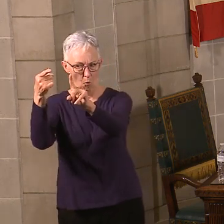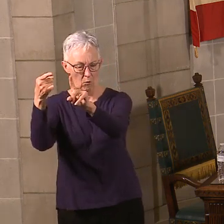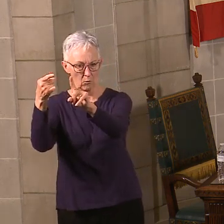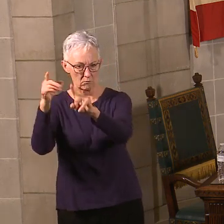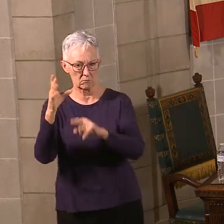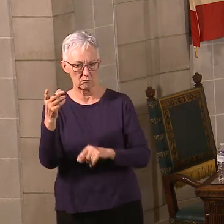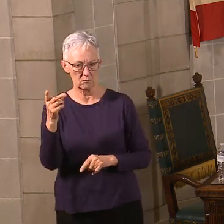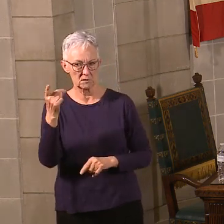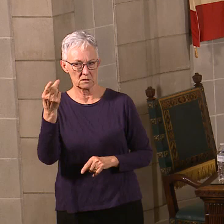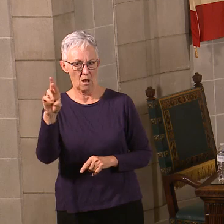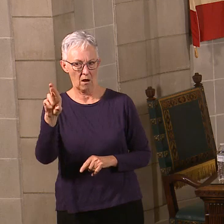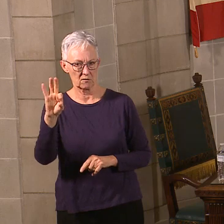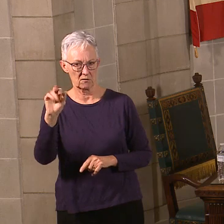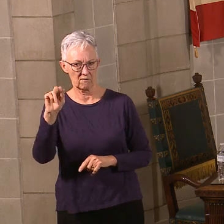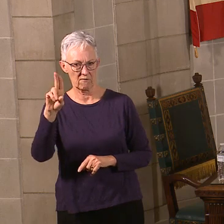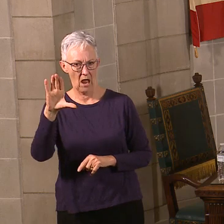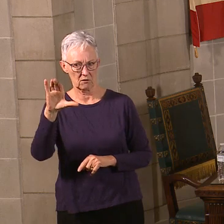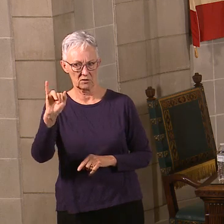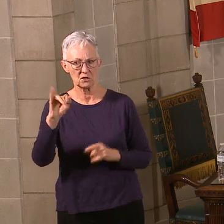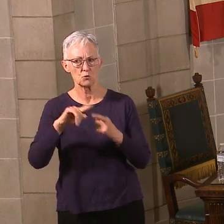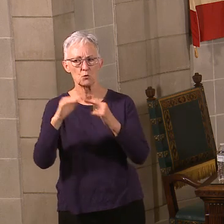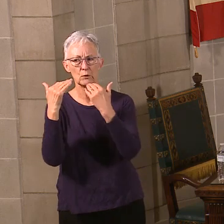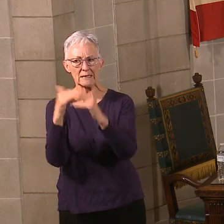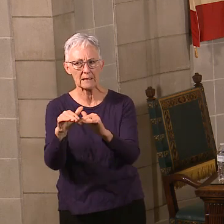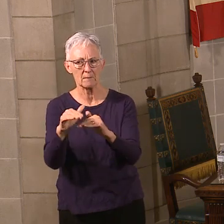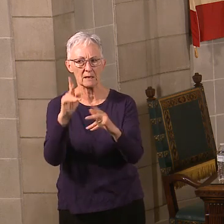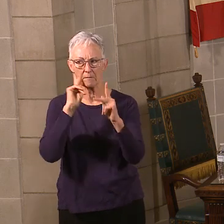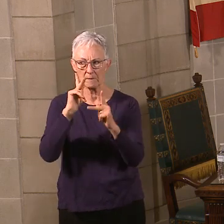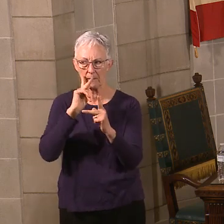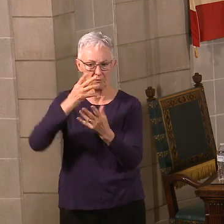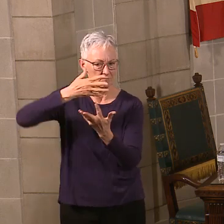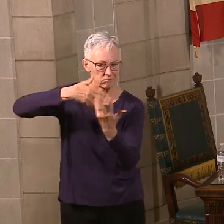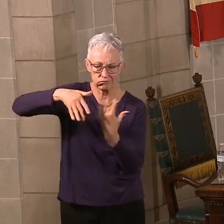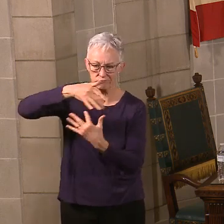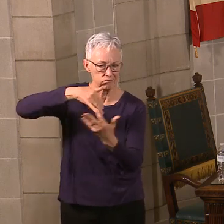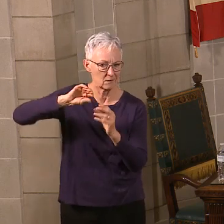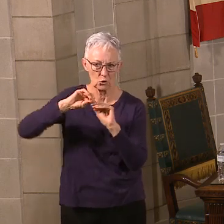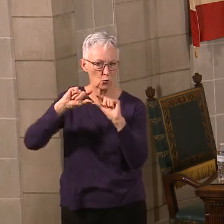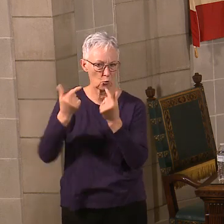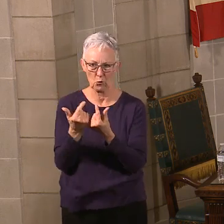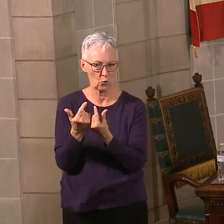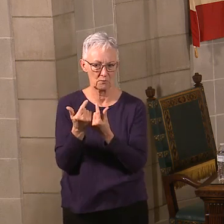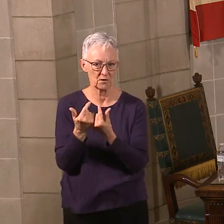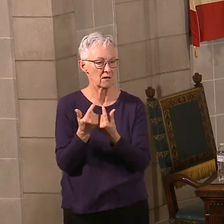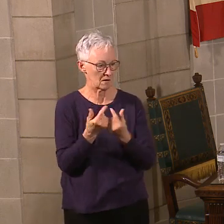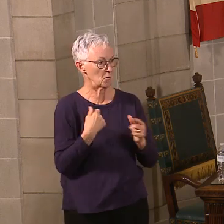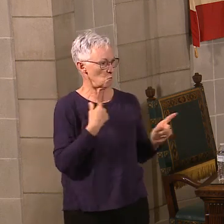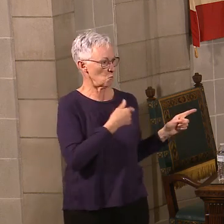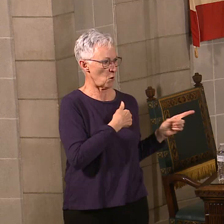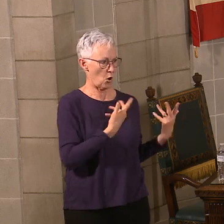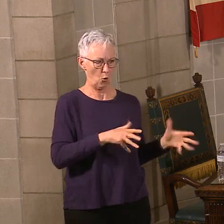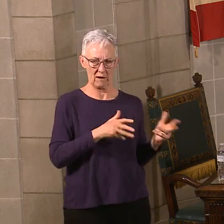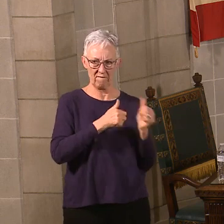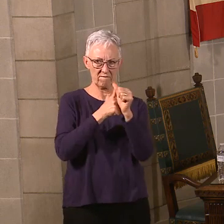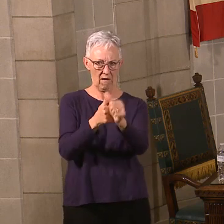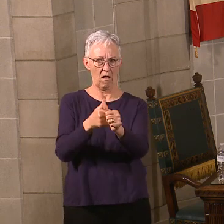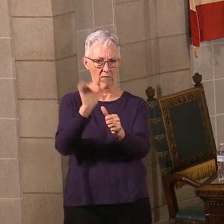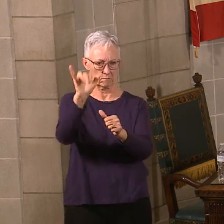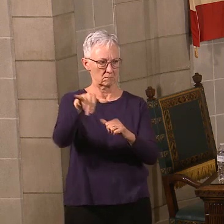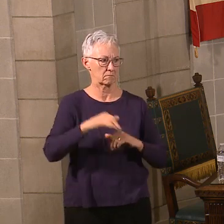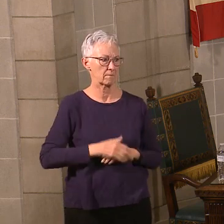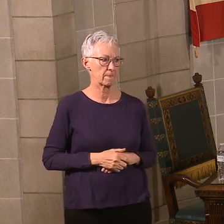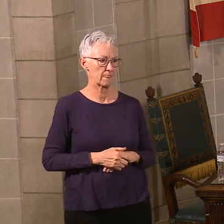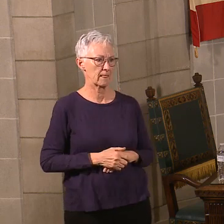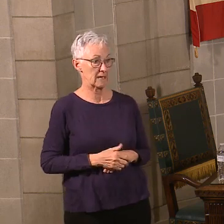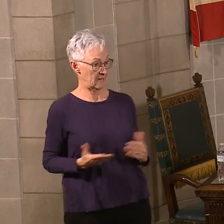as well. And I just want to share with you, again, some of the facts that are out there about what we here in Nebraska have done. And really, again,